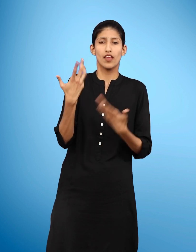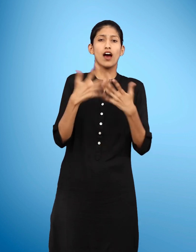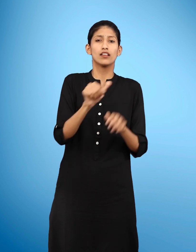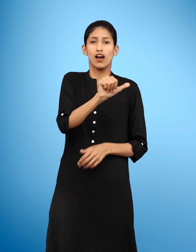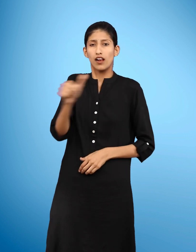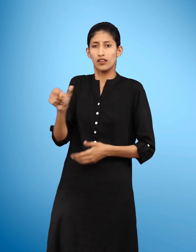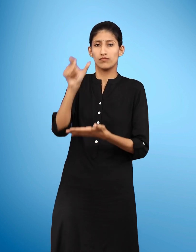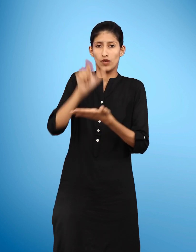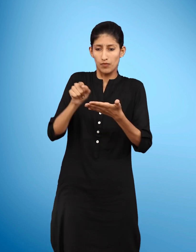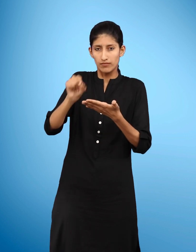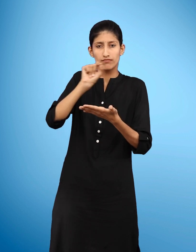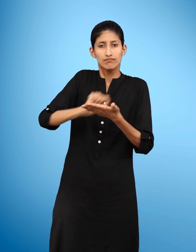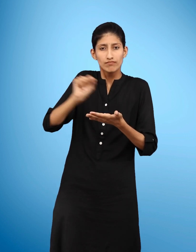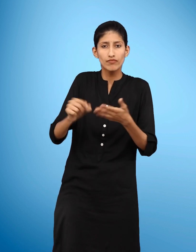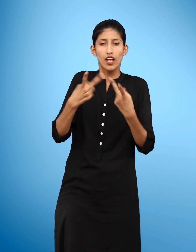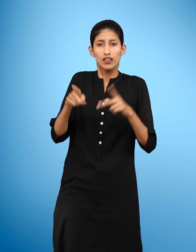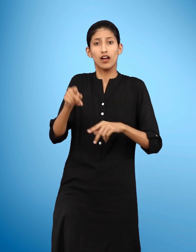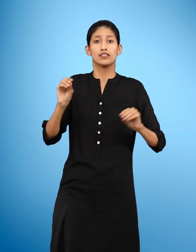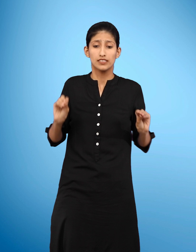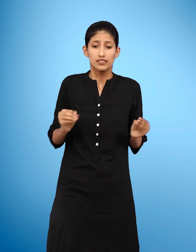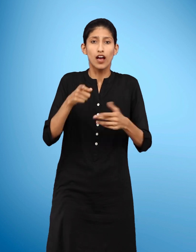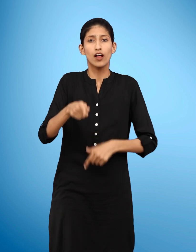now began writing in Sanskrit.